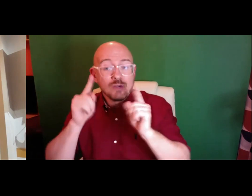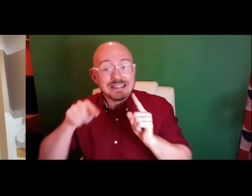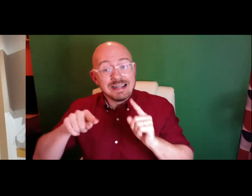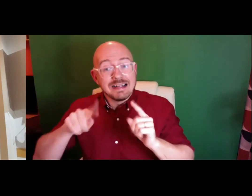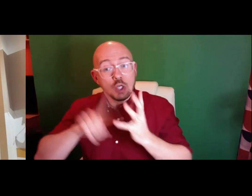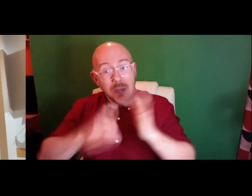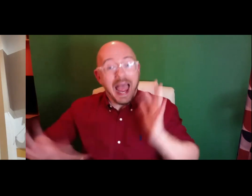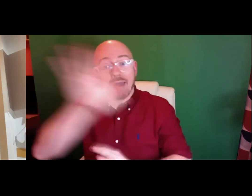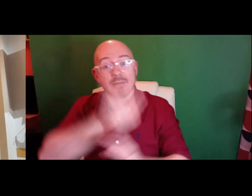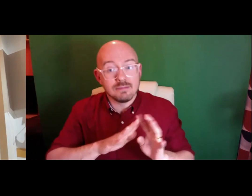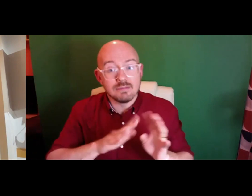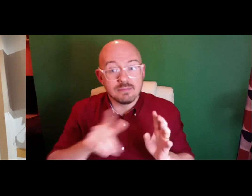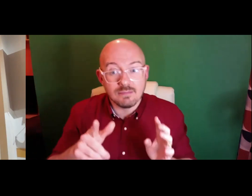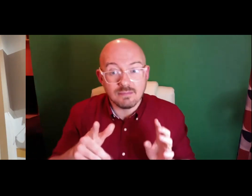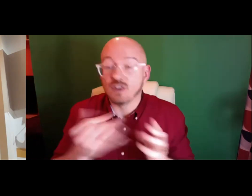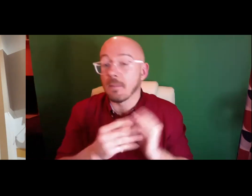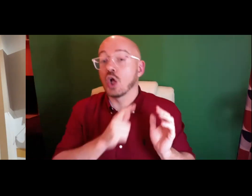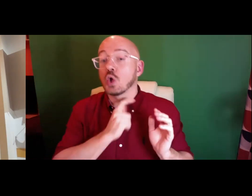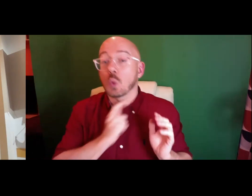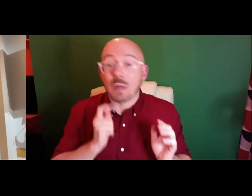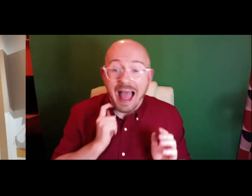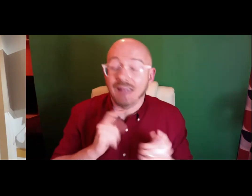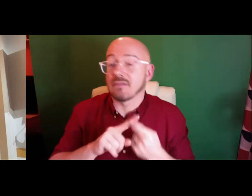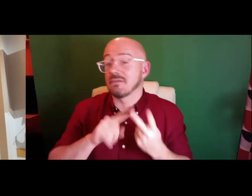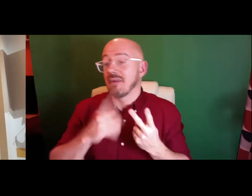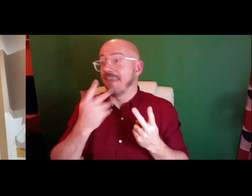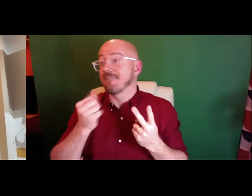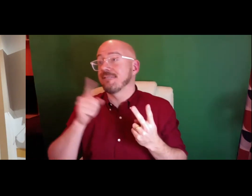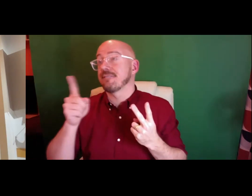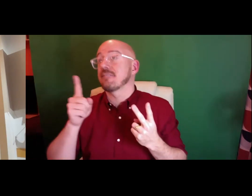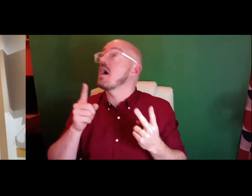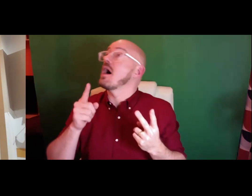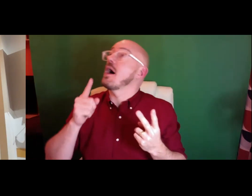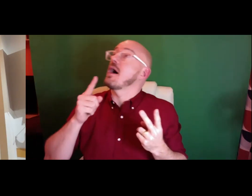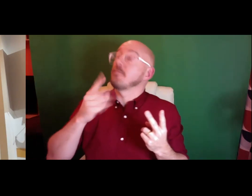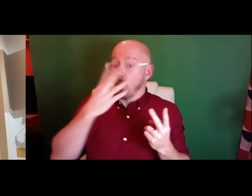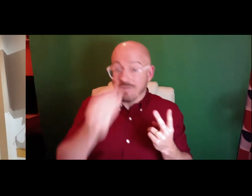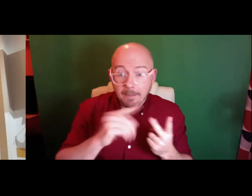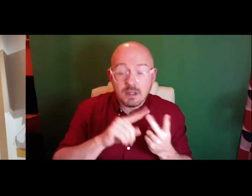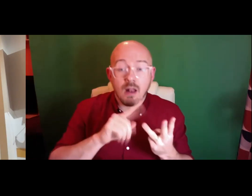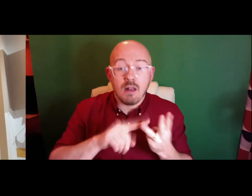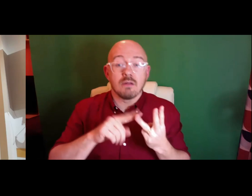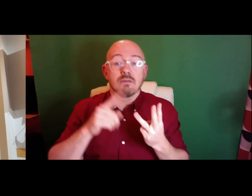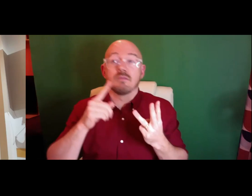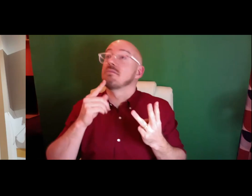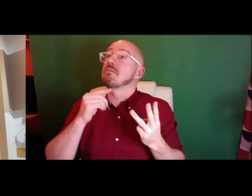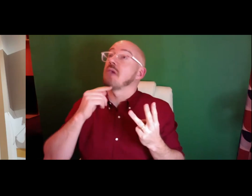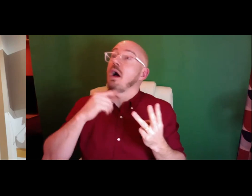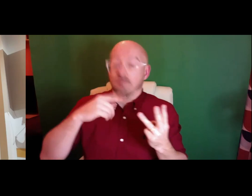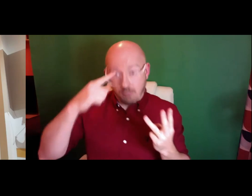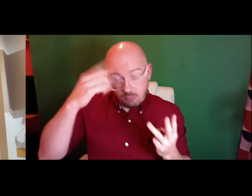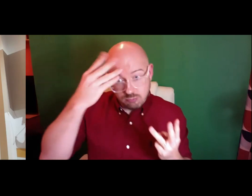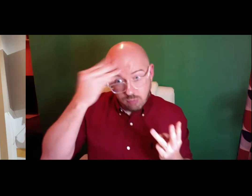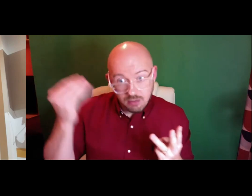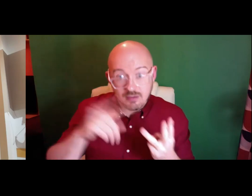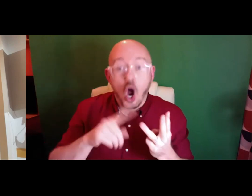gap in terms of the funding available for BSL tutors specifically. So we know there are universities like